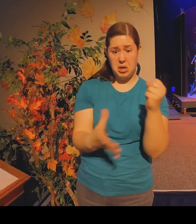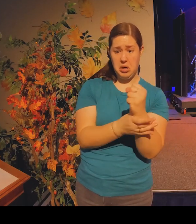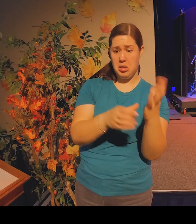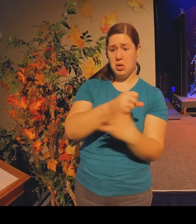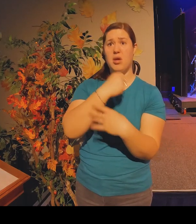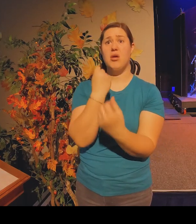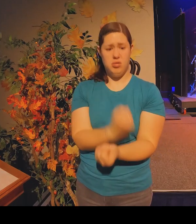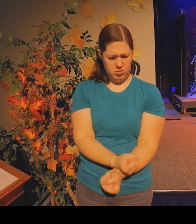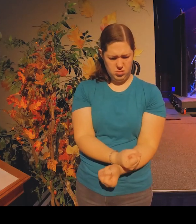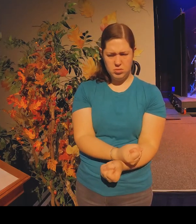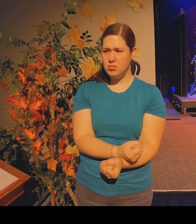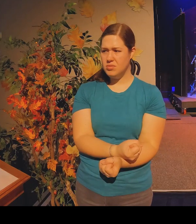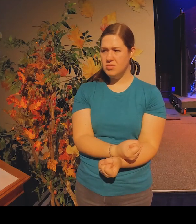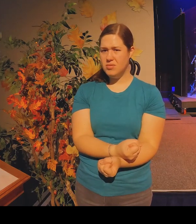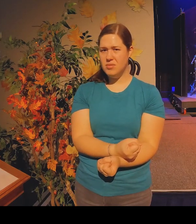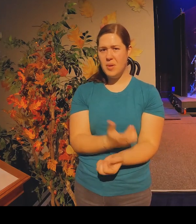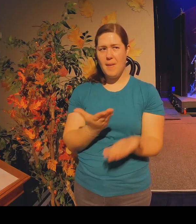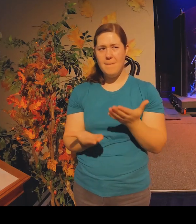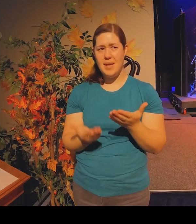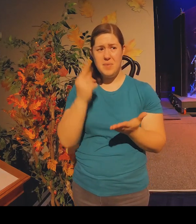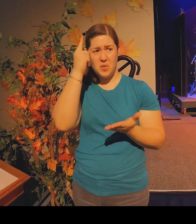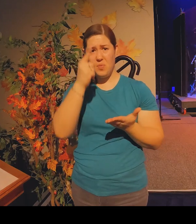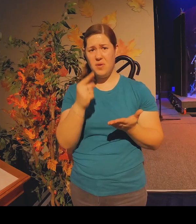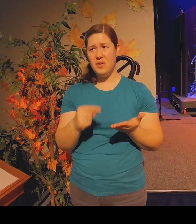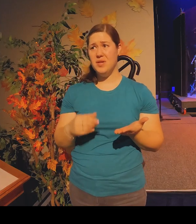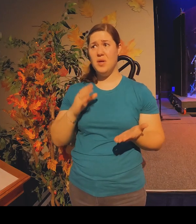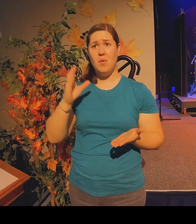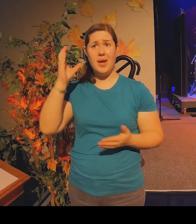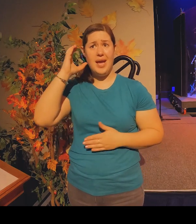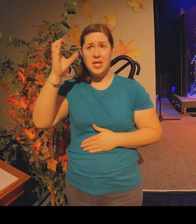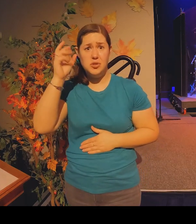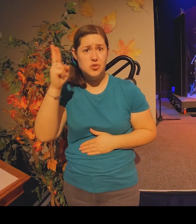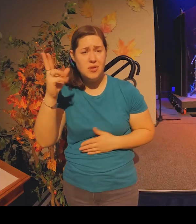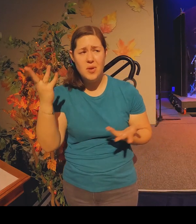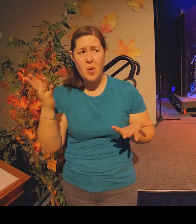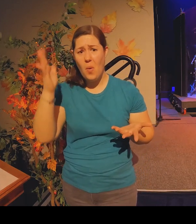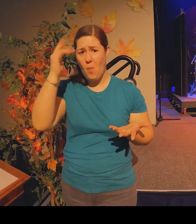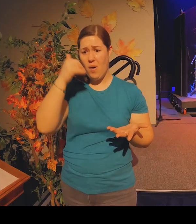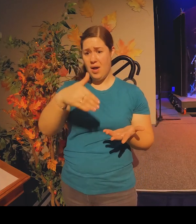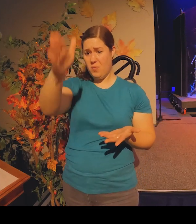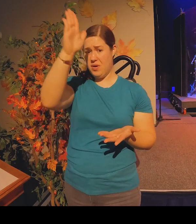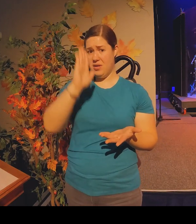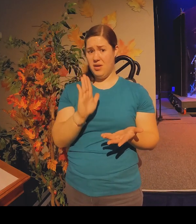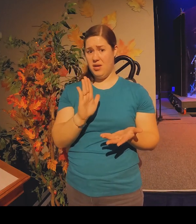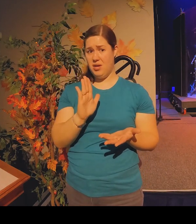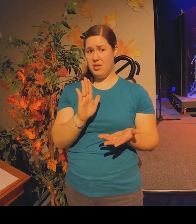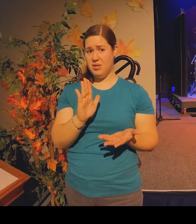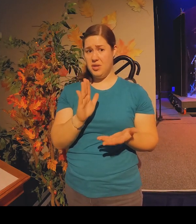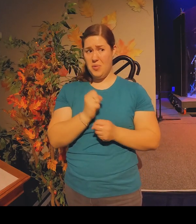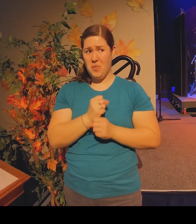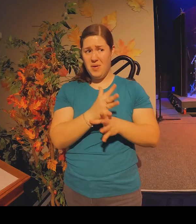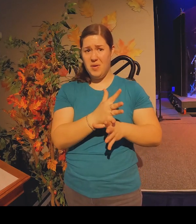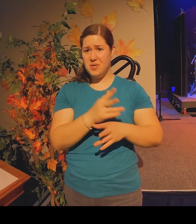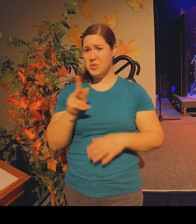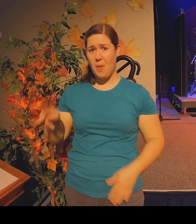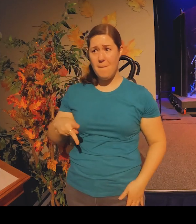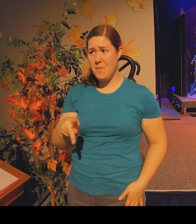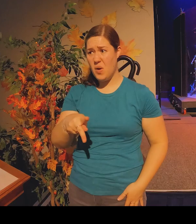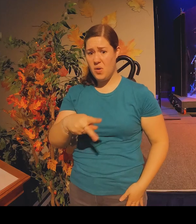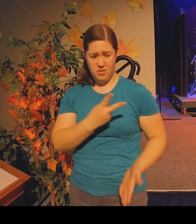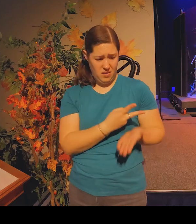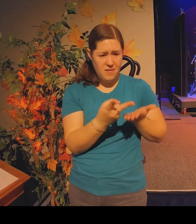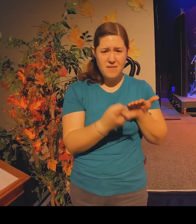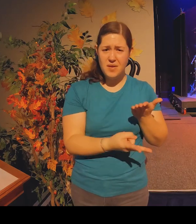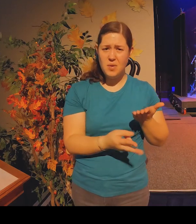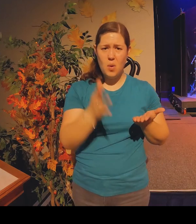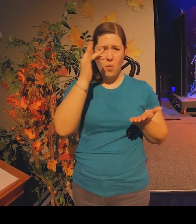God set up Paul to fail? This is a great preacher of the gospel, someone who was so inspired. Why would God